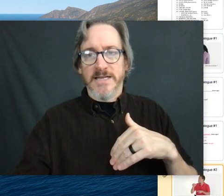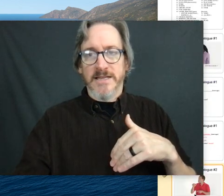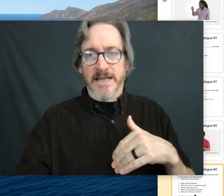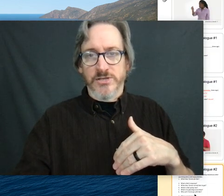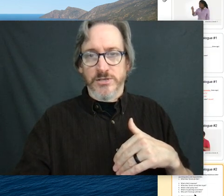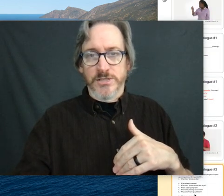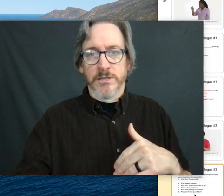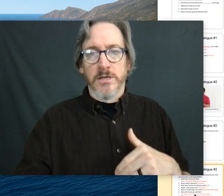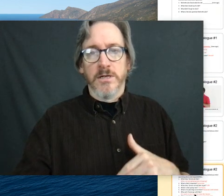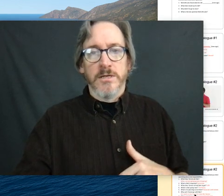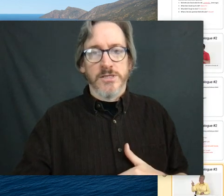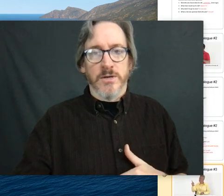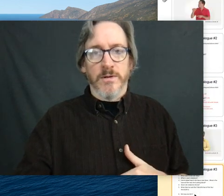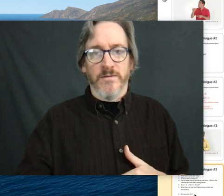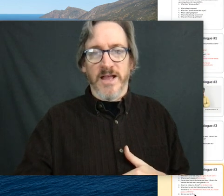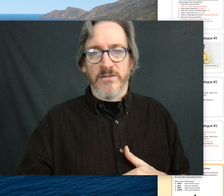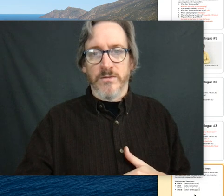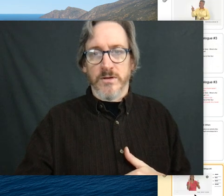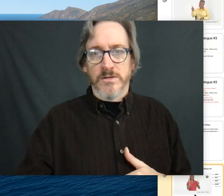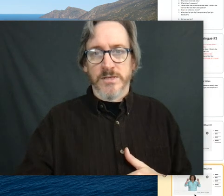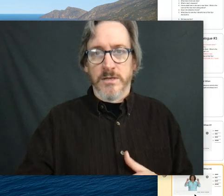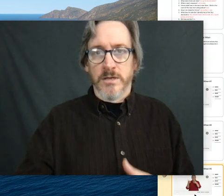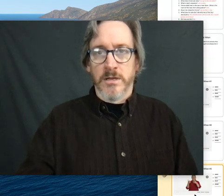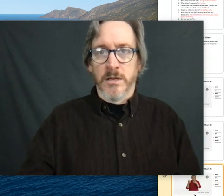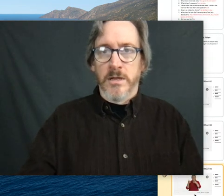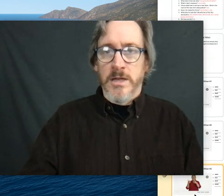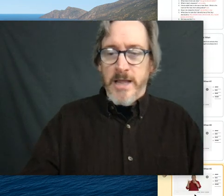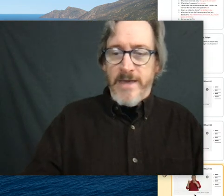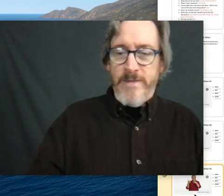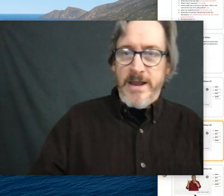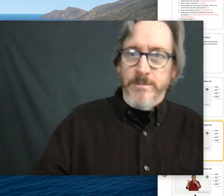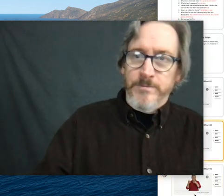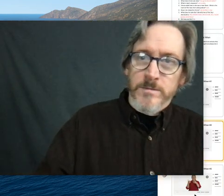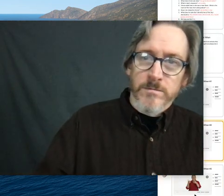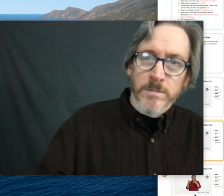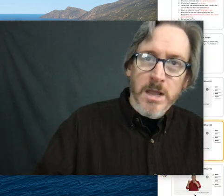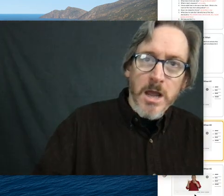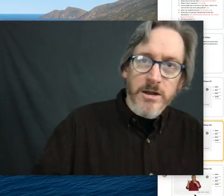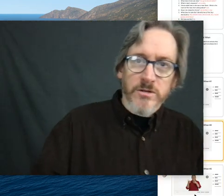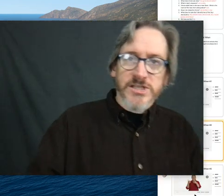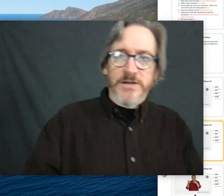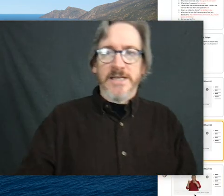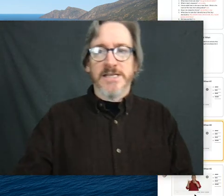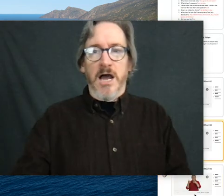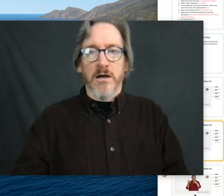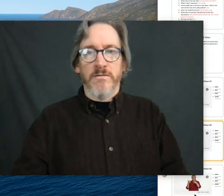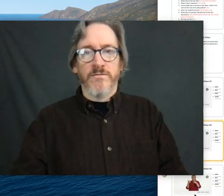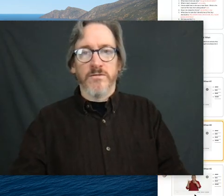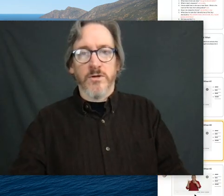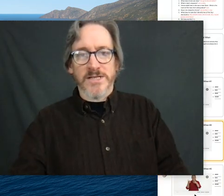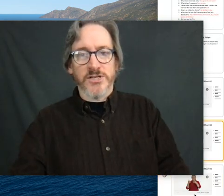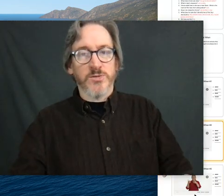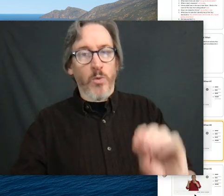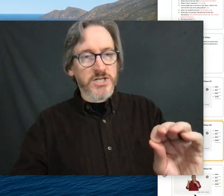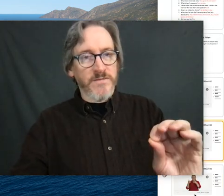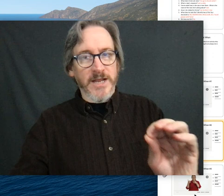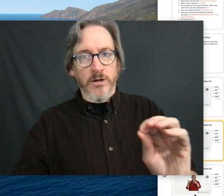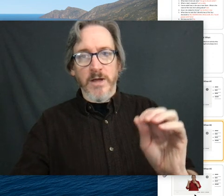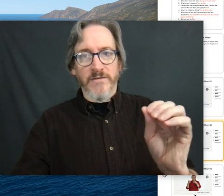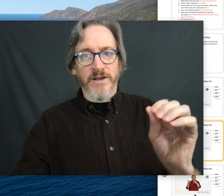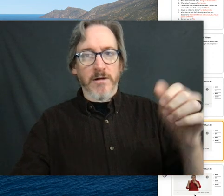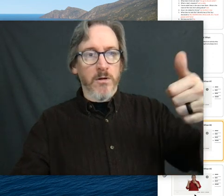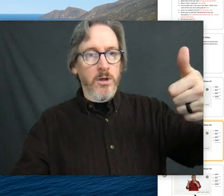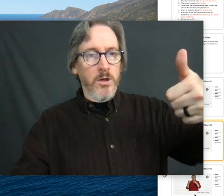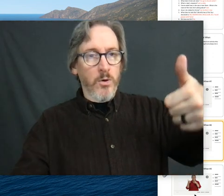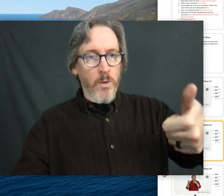then I did the answers. So I'm going to fly through those. And then another series of questions. Watch the video